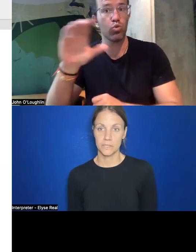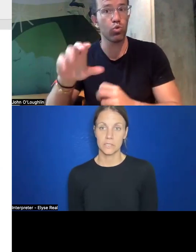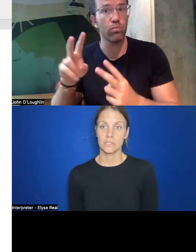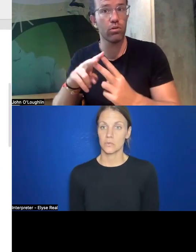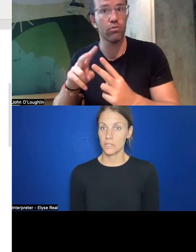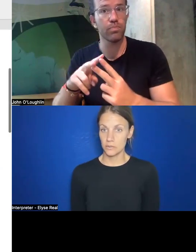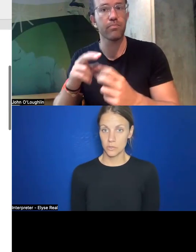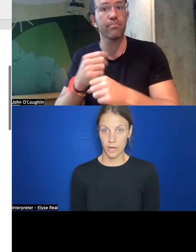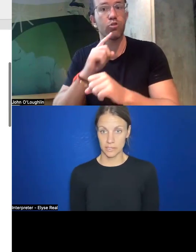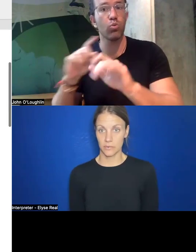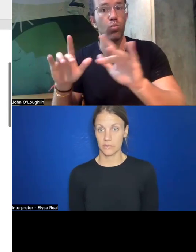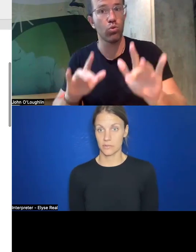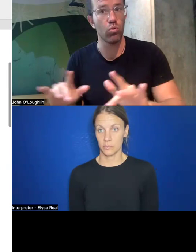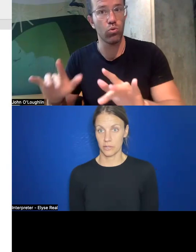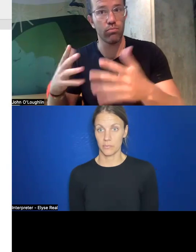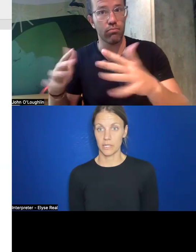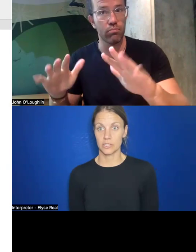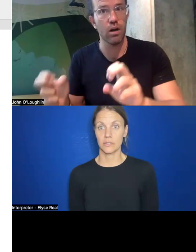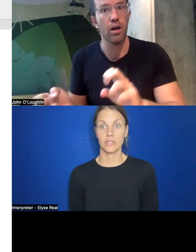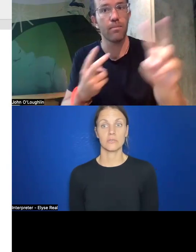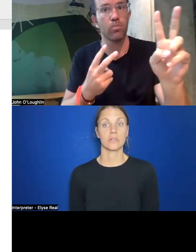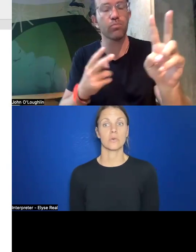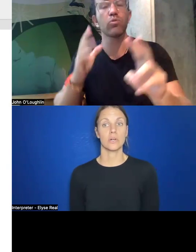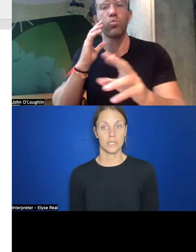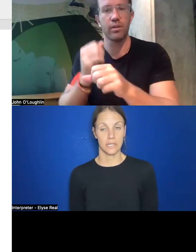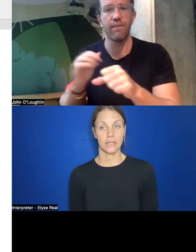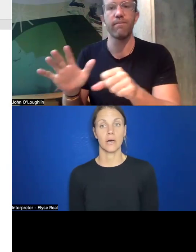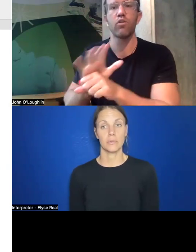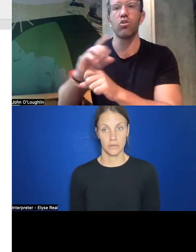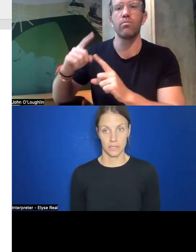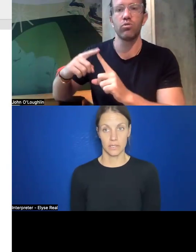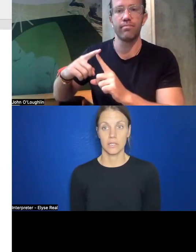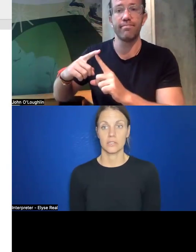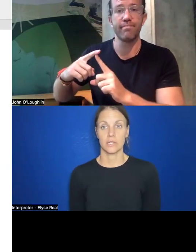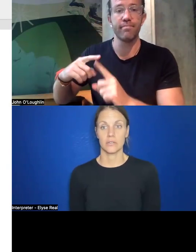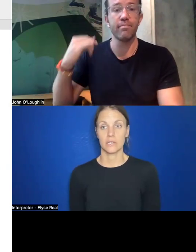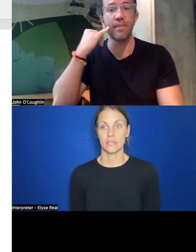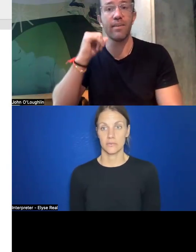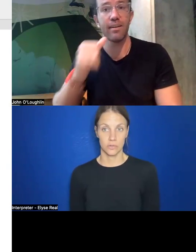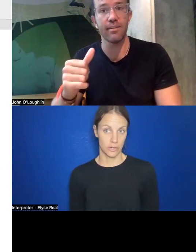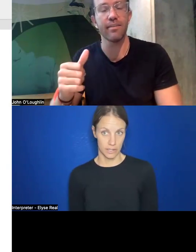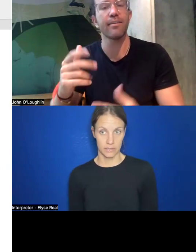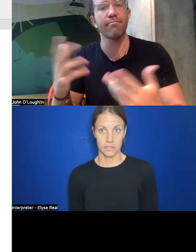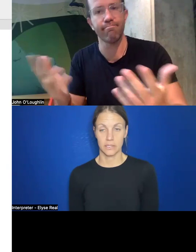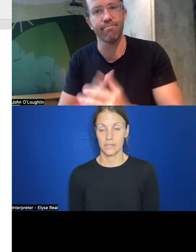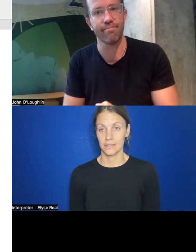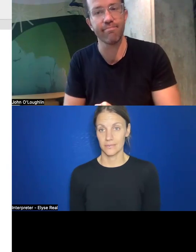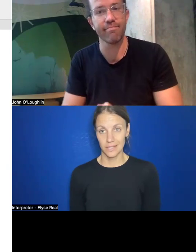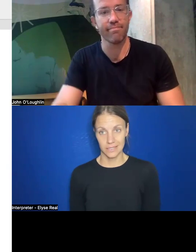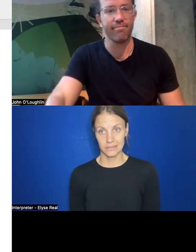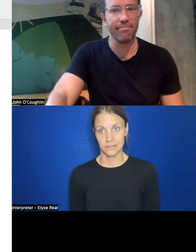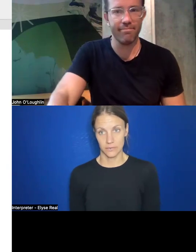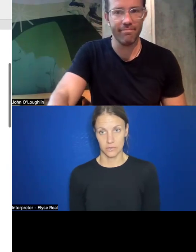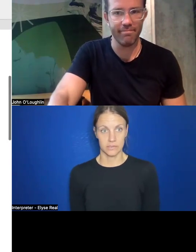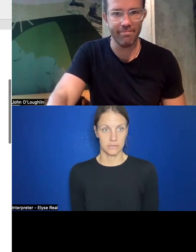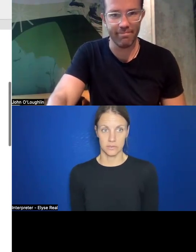Oh, so when you do practice with your Zoom partner, make sure that you record it and upload it so that you can get the full credit. If